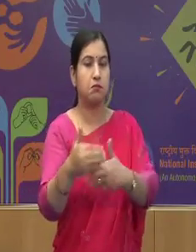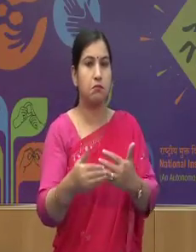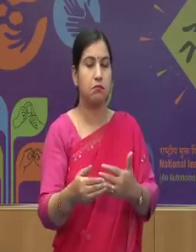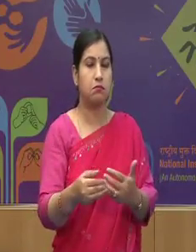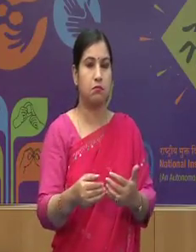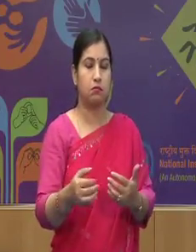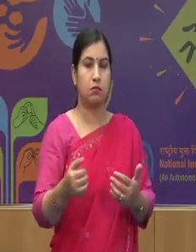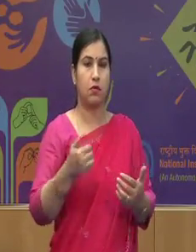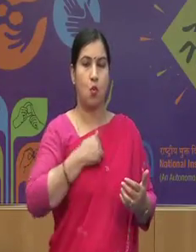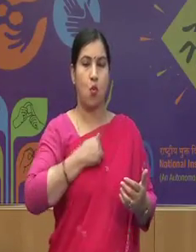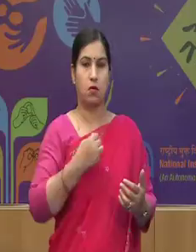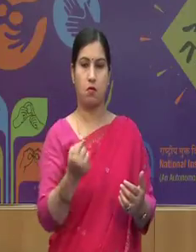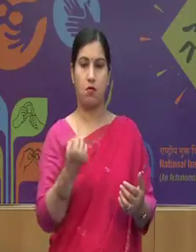new territories.